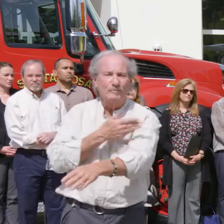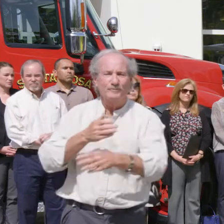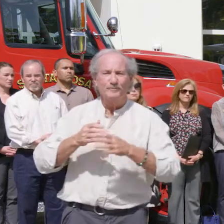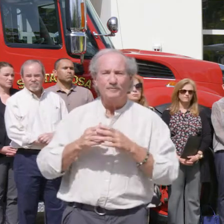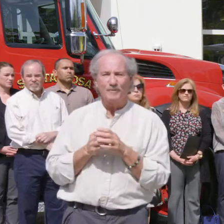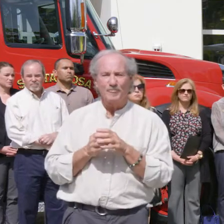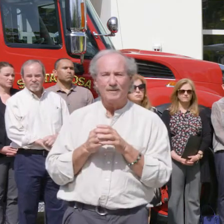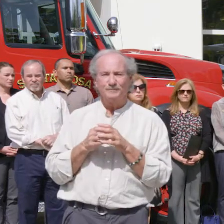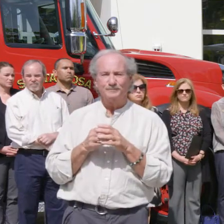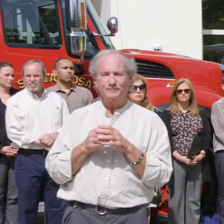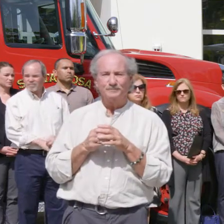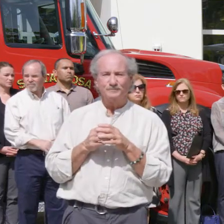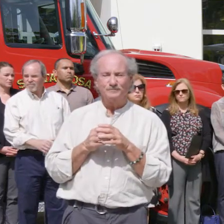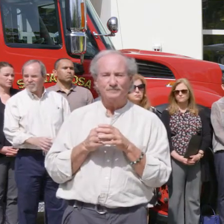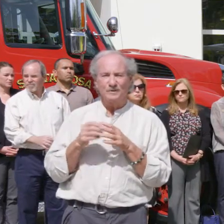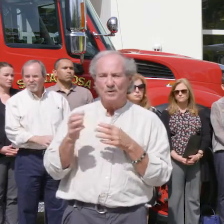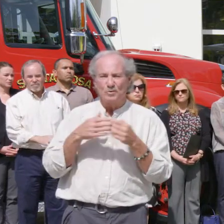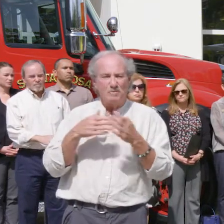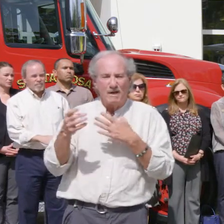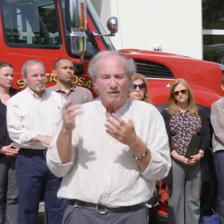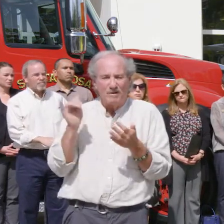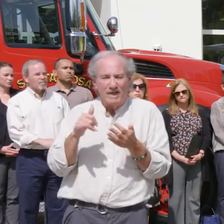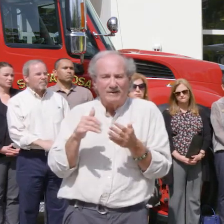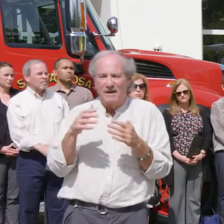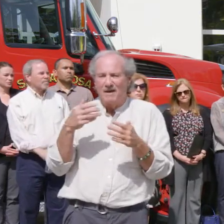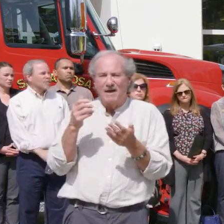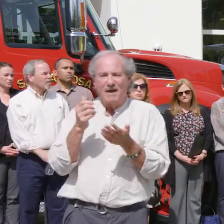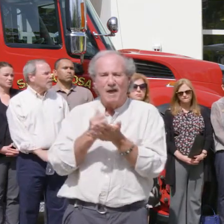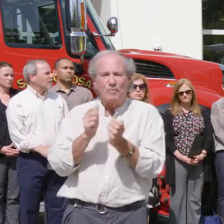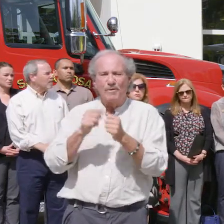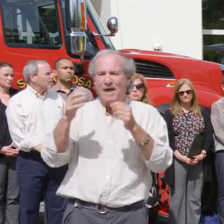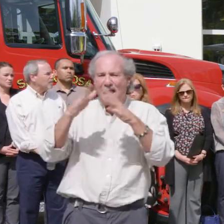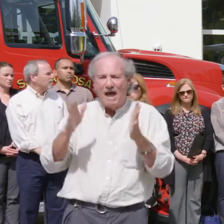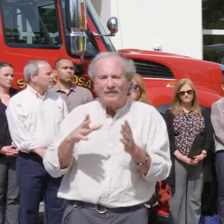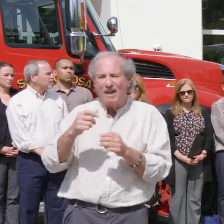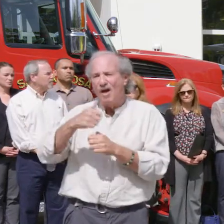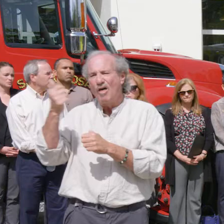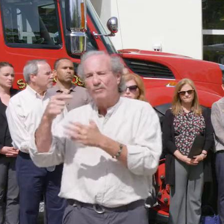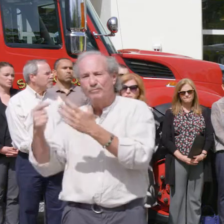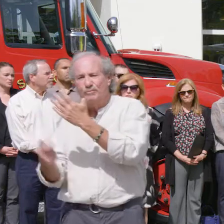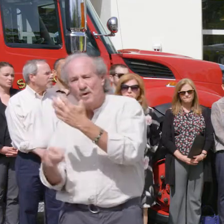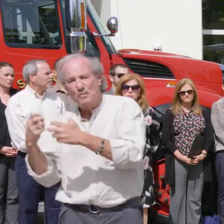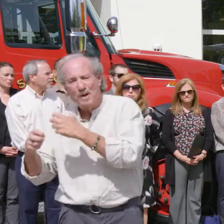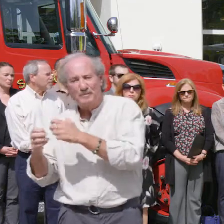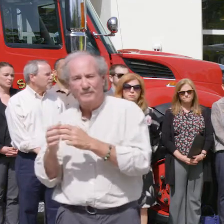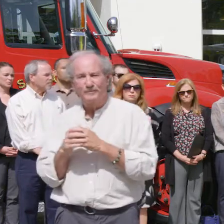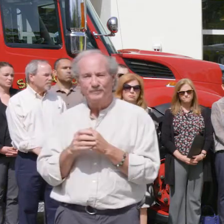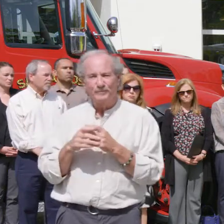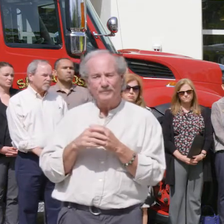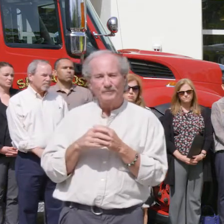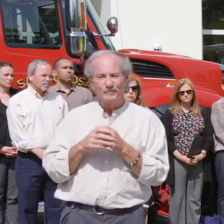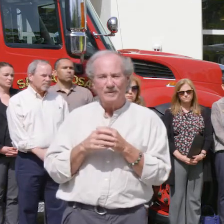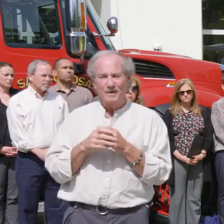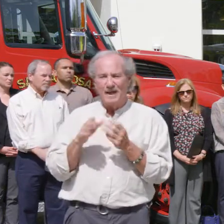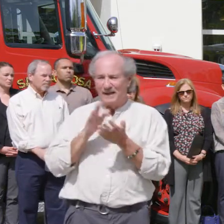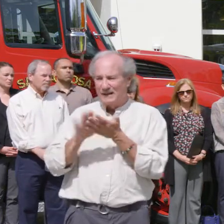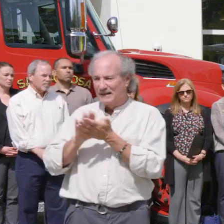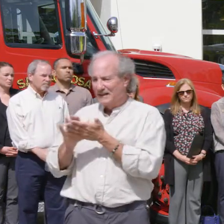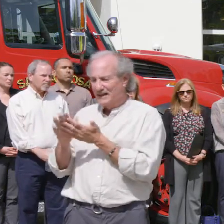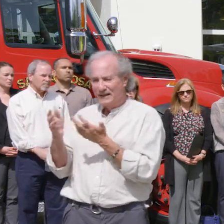impacts that we have to address, whether that be housing or any of the other things. The debris